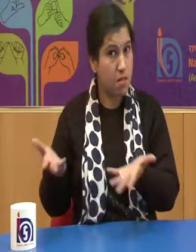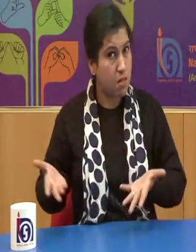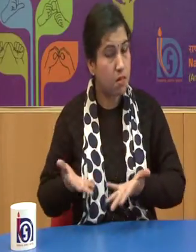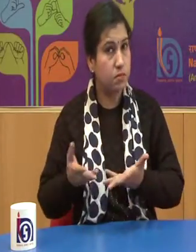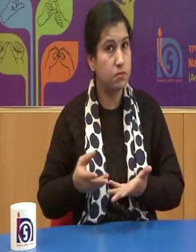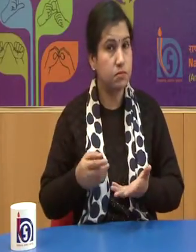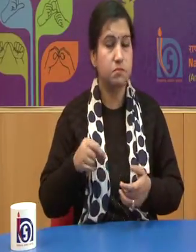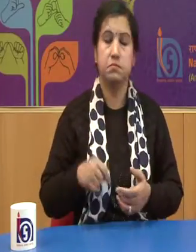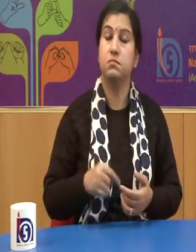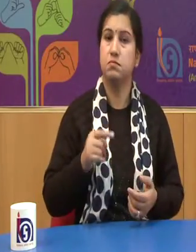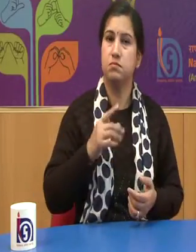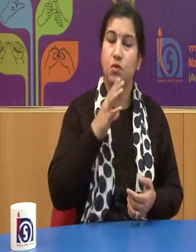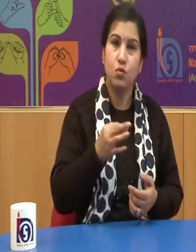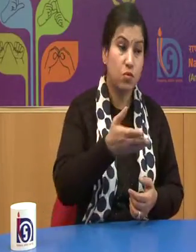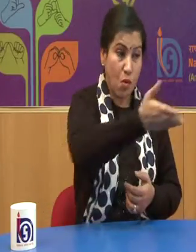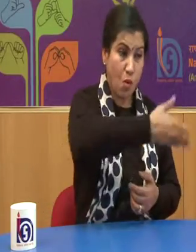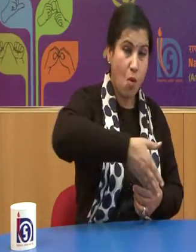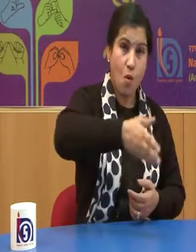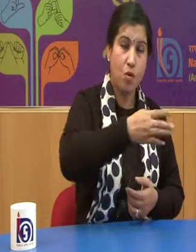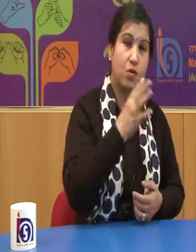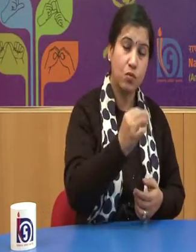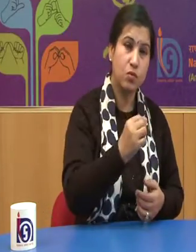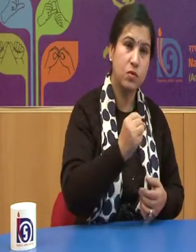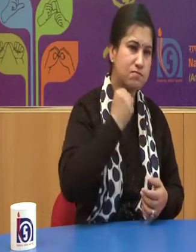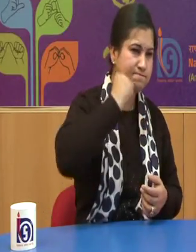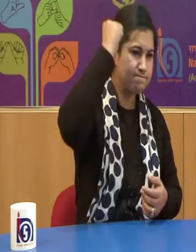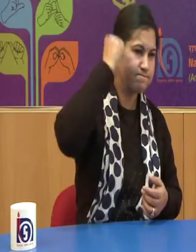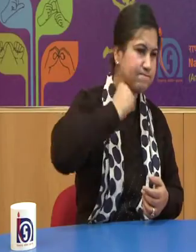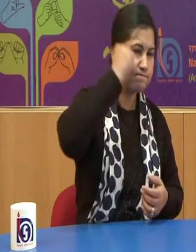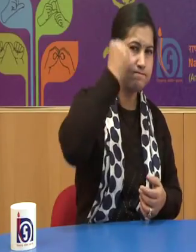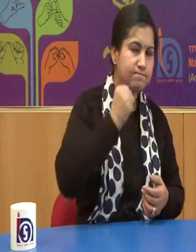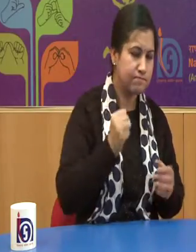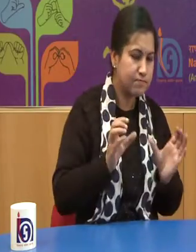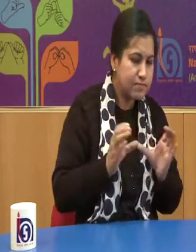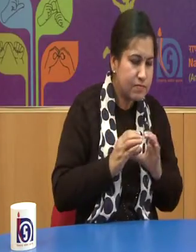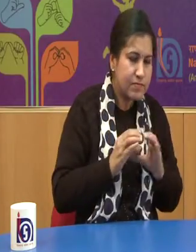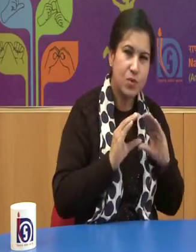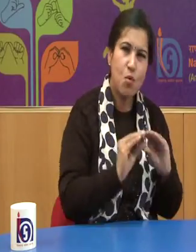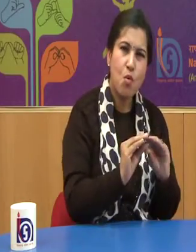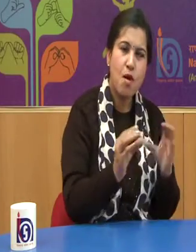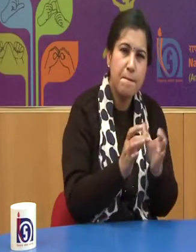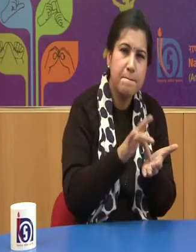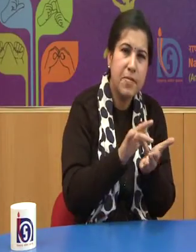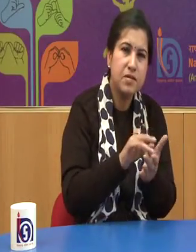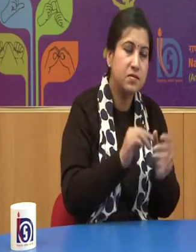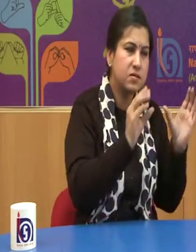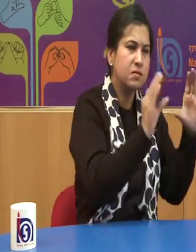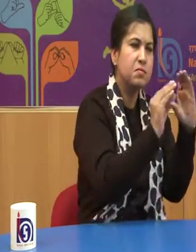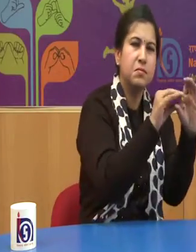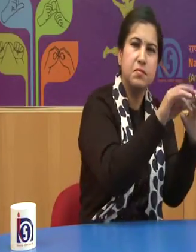It is true that the tribal movement remained limited to certain parts of India,